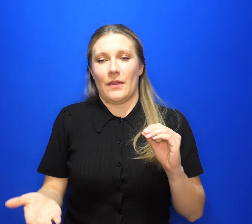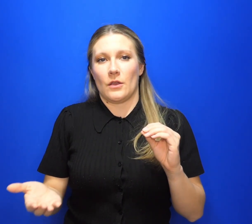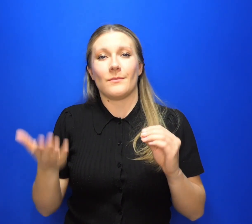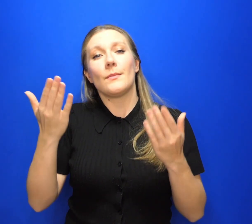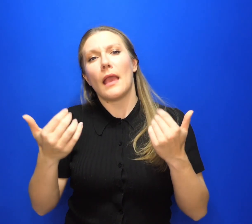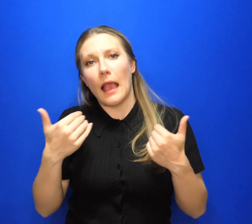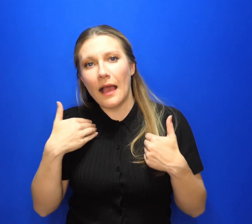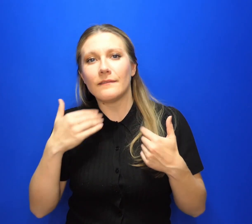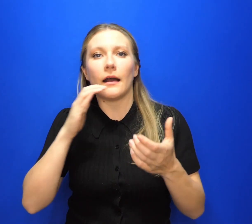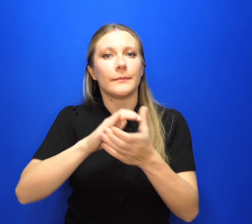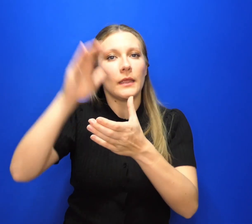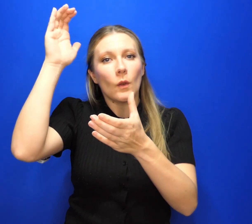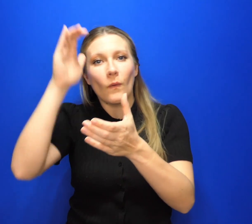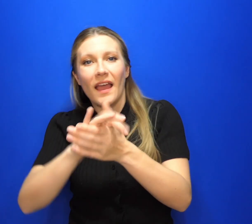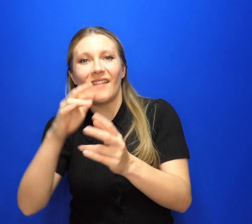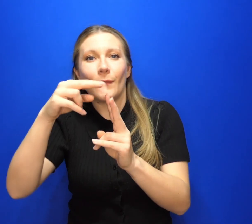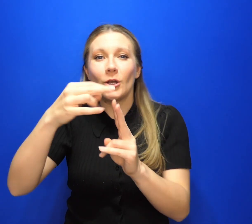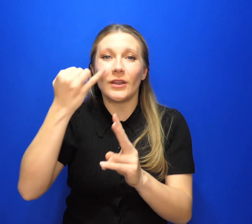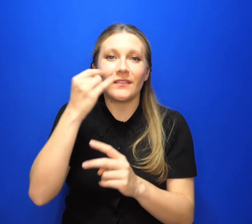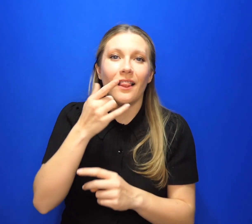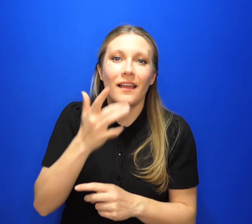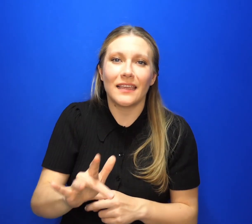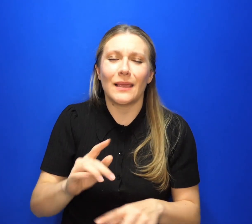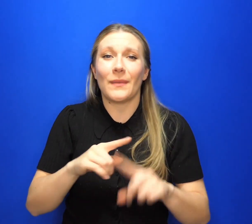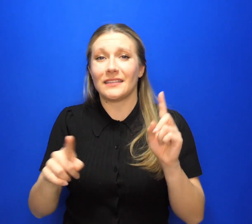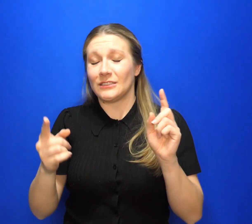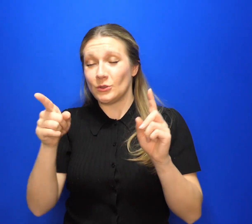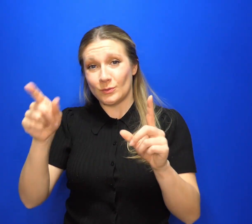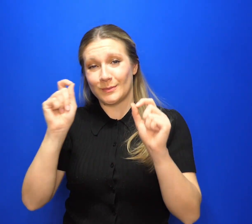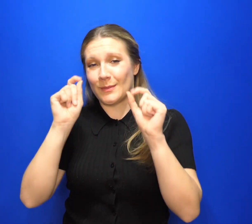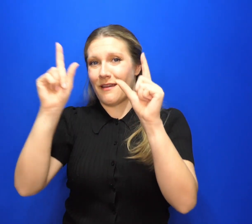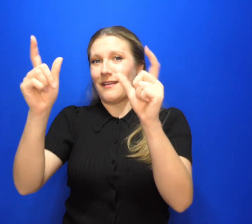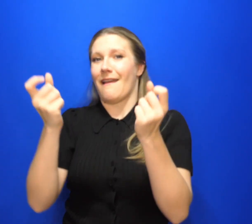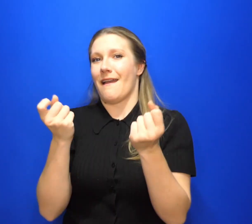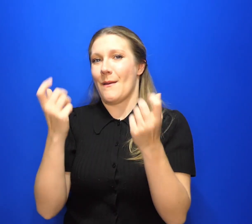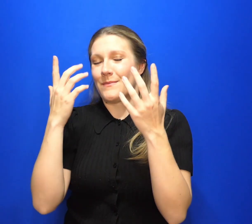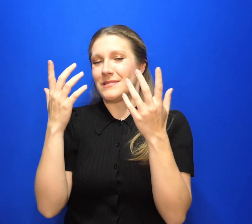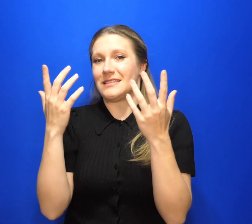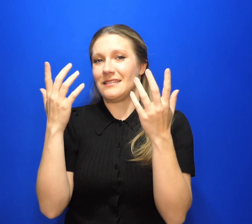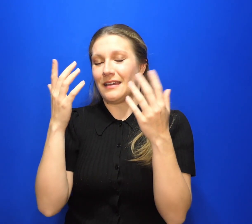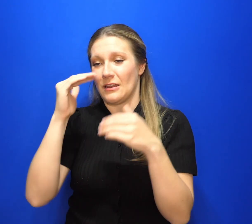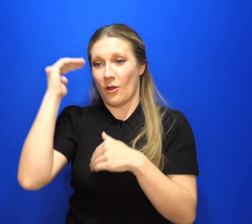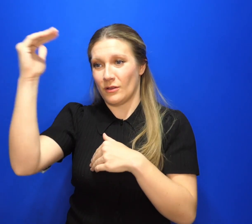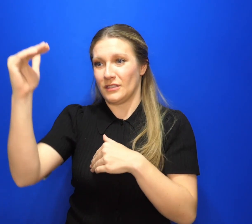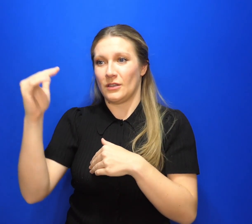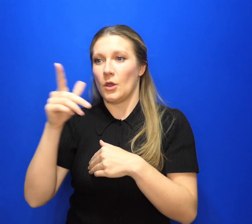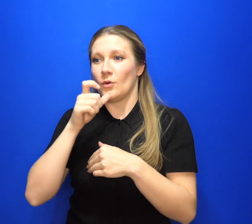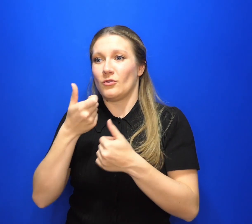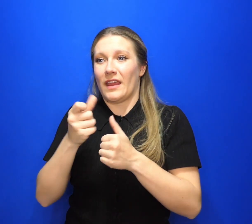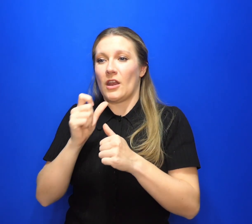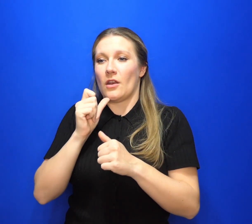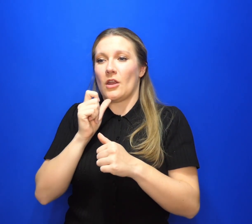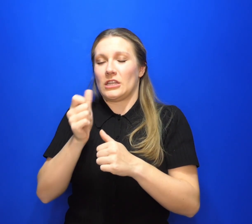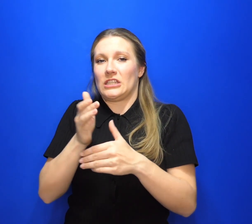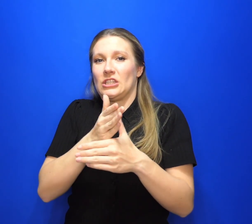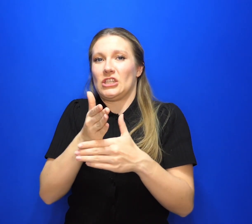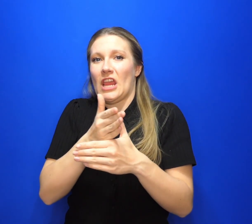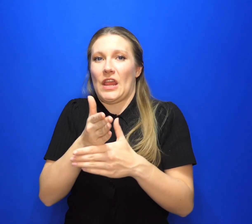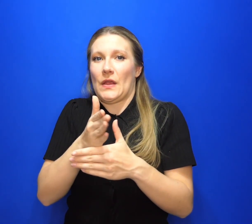you'll be surprised at how many adults I see who try not to share their diabetes with spouses, which is a personal decision,